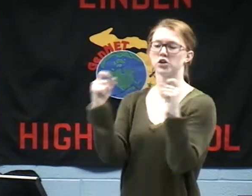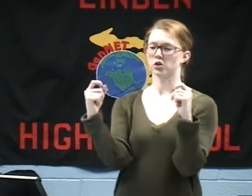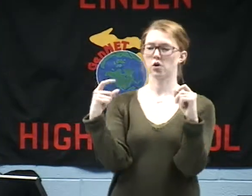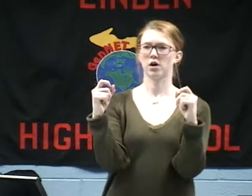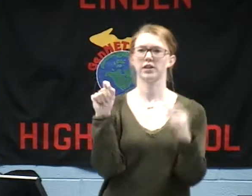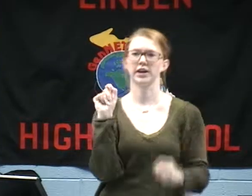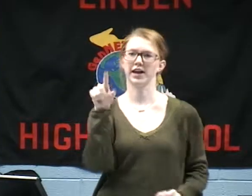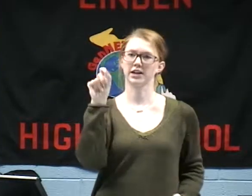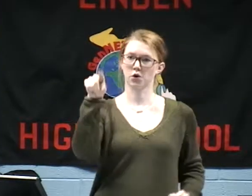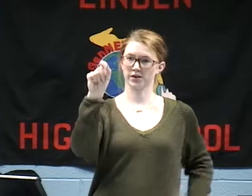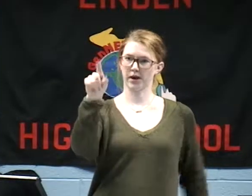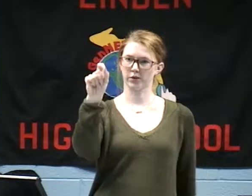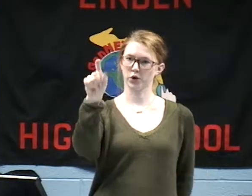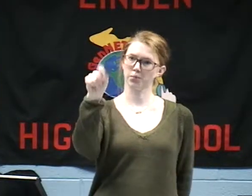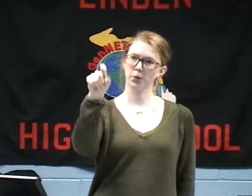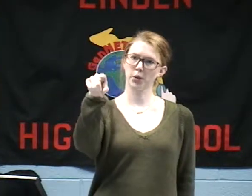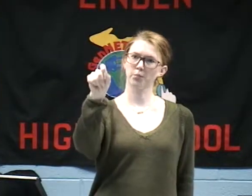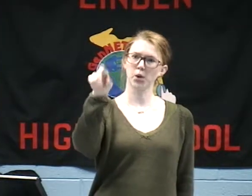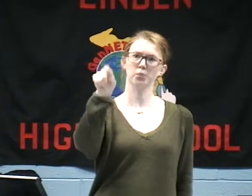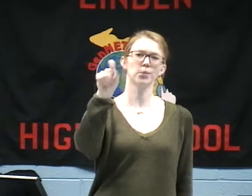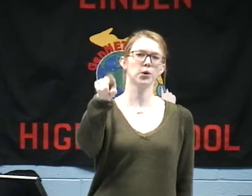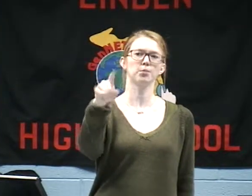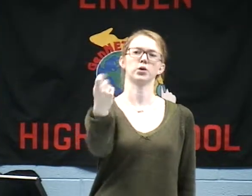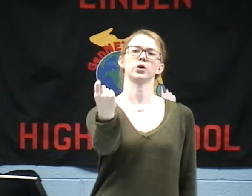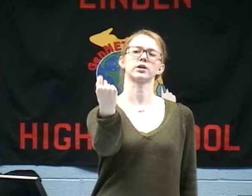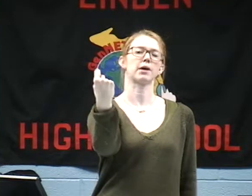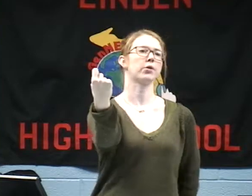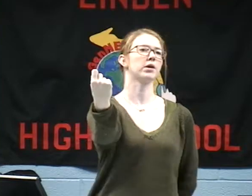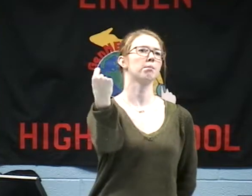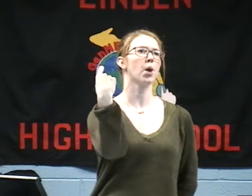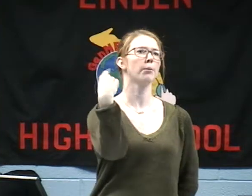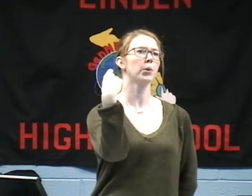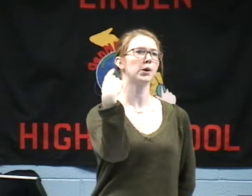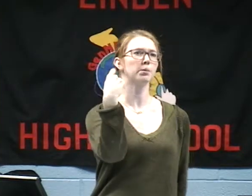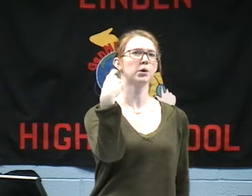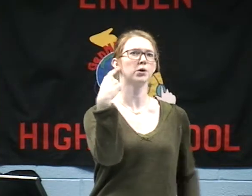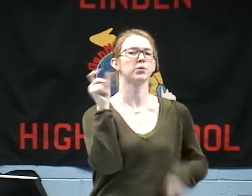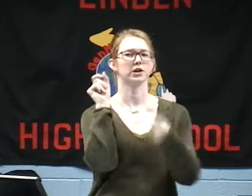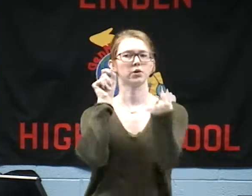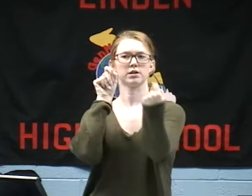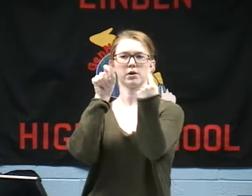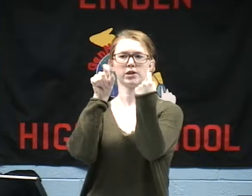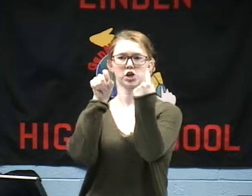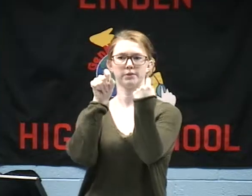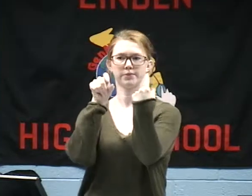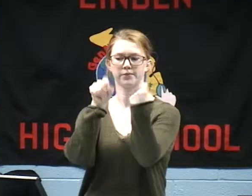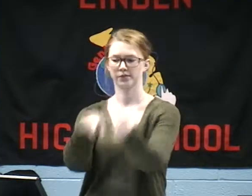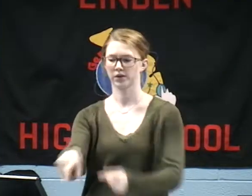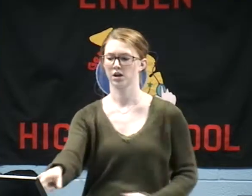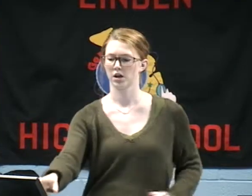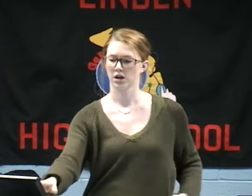So, like, I can correspond with you. Bloop, bloop, bloop, bloop, bloop. You can correspond with me. Bloop, bloop, bloop, bloop, bloop. We can correspond with each other.